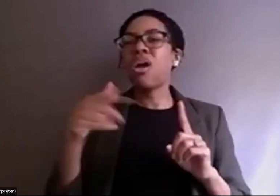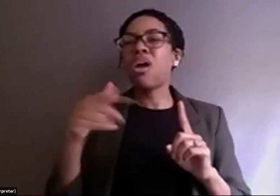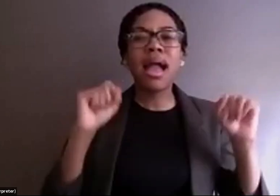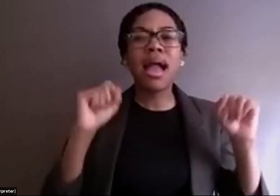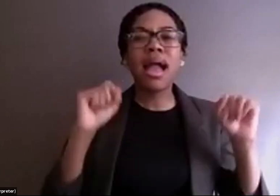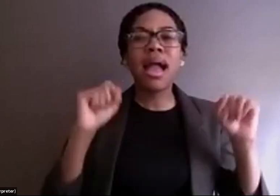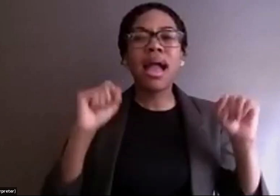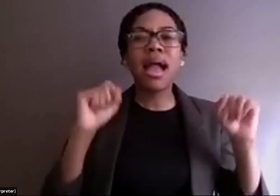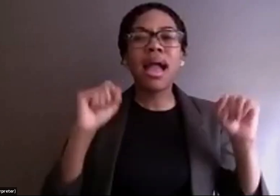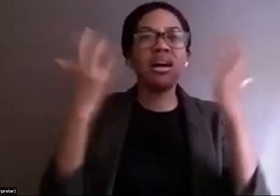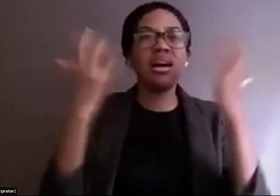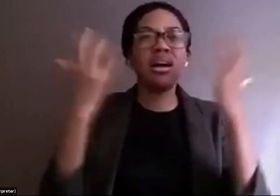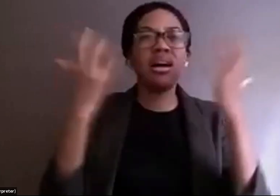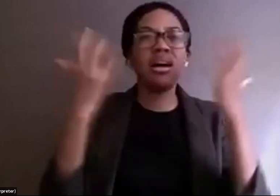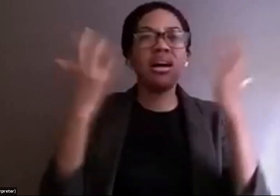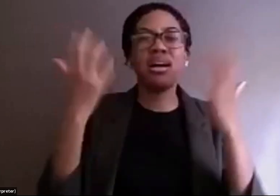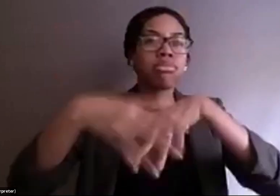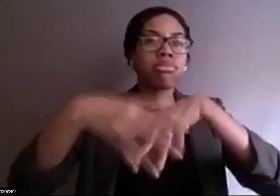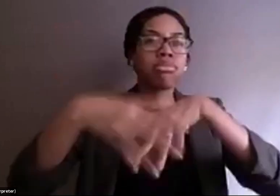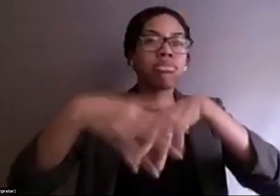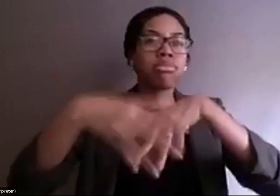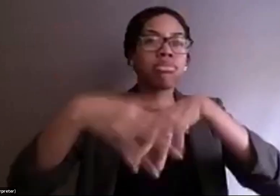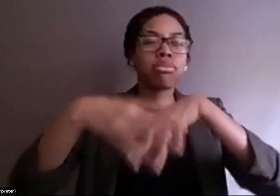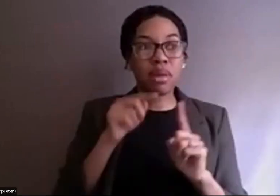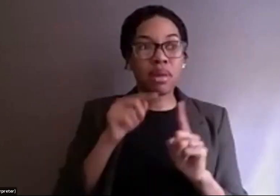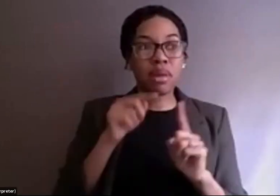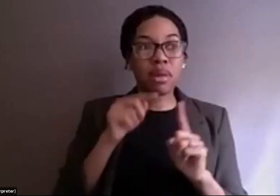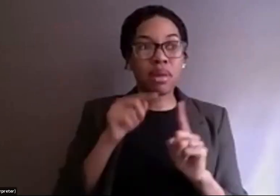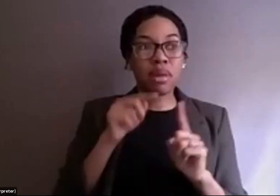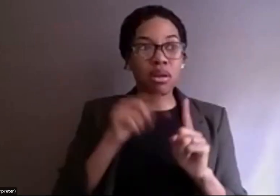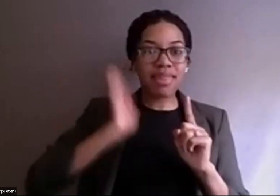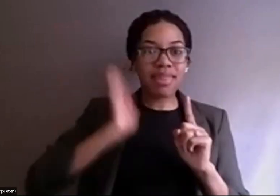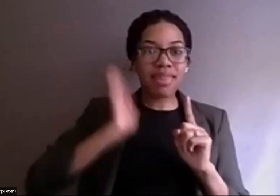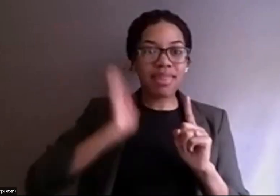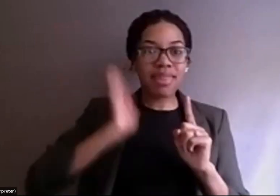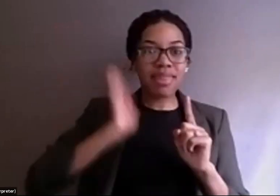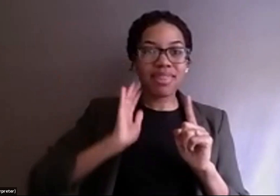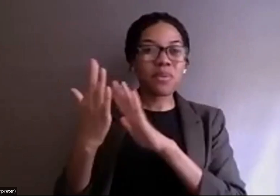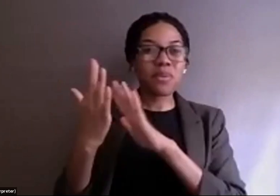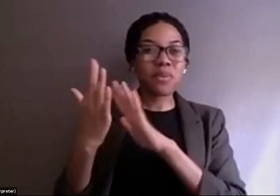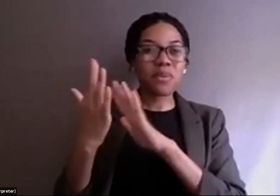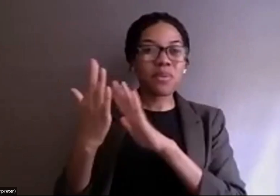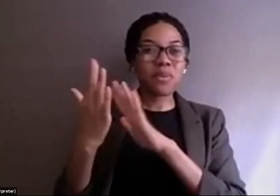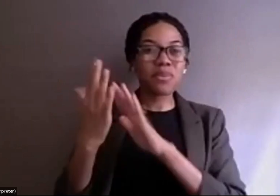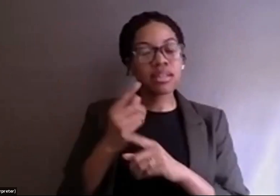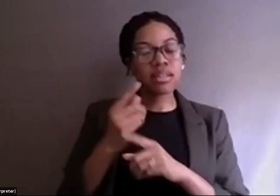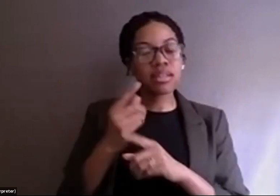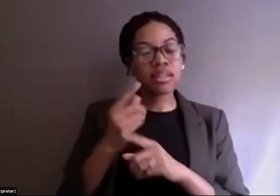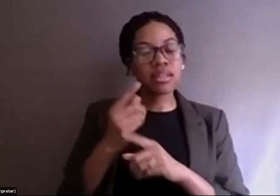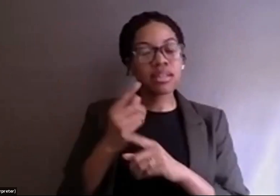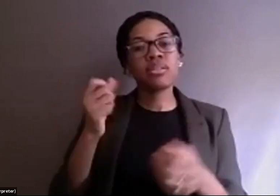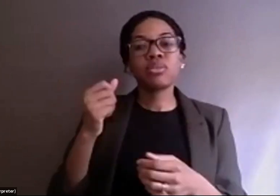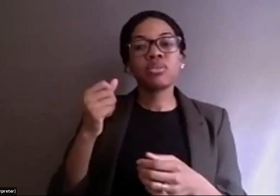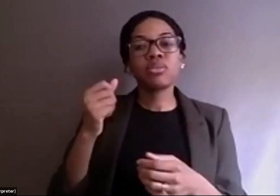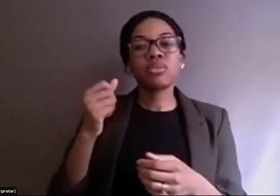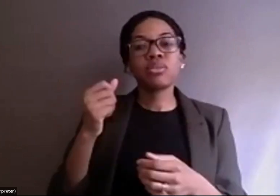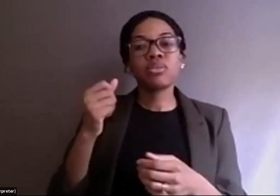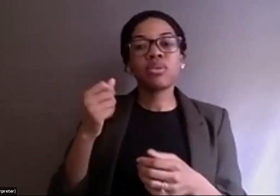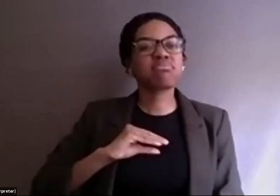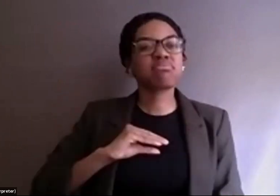and that it's ordinary people who are capable of extraordinary things, but that are often met with complex opposition,